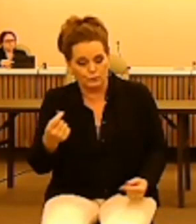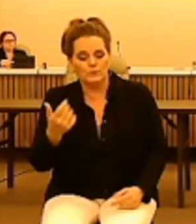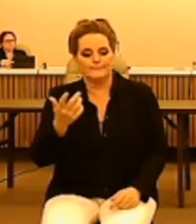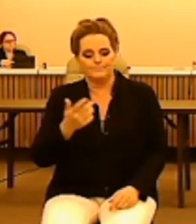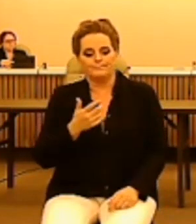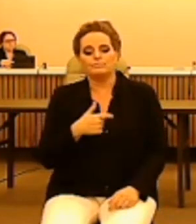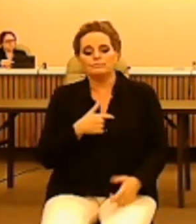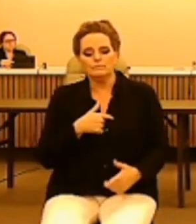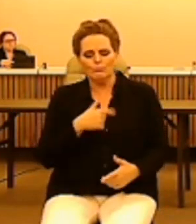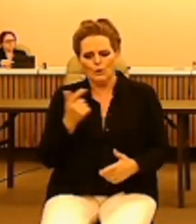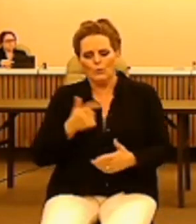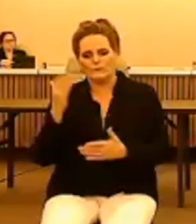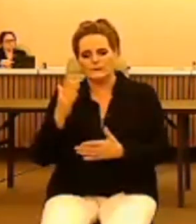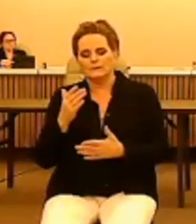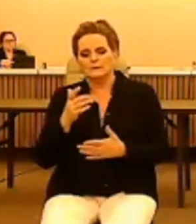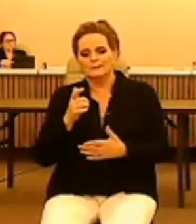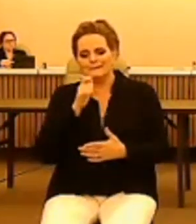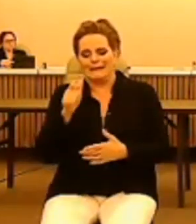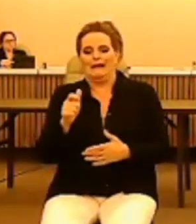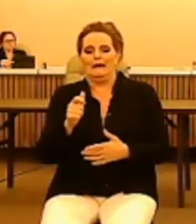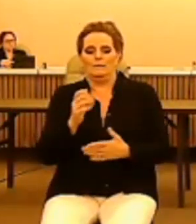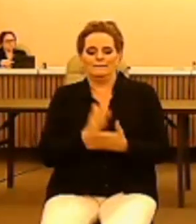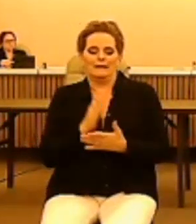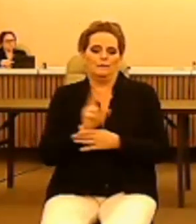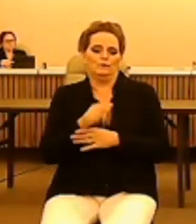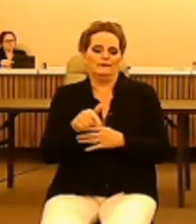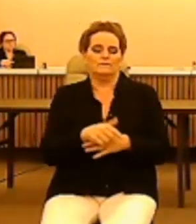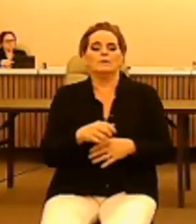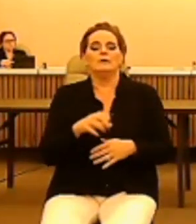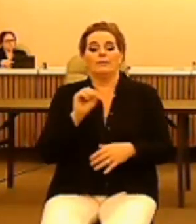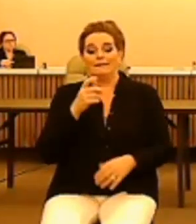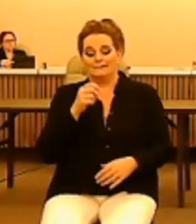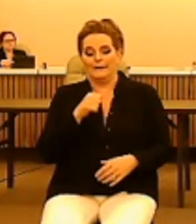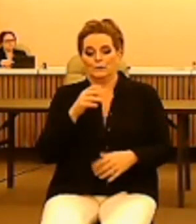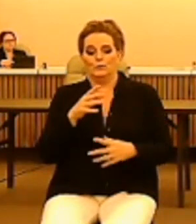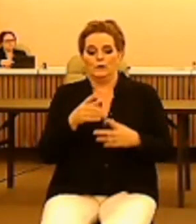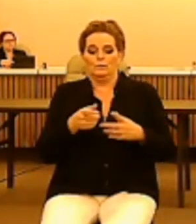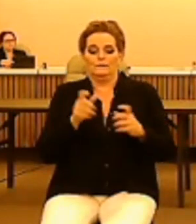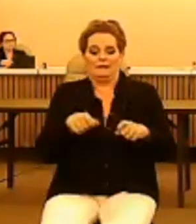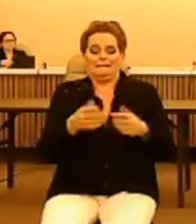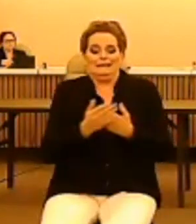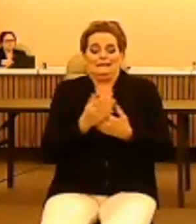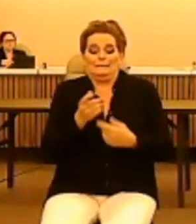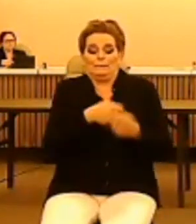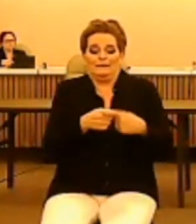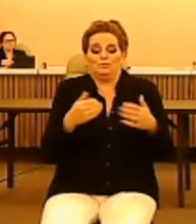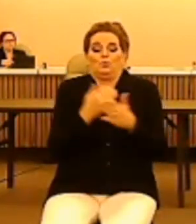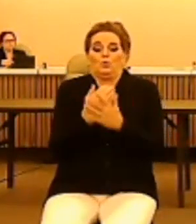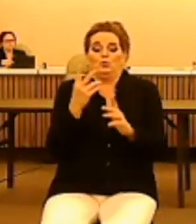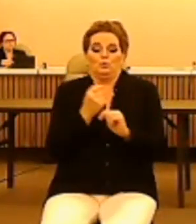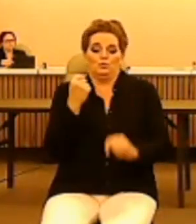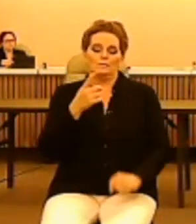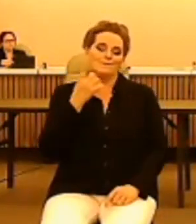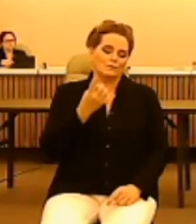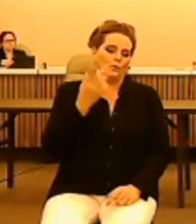of life this truck, the slide-in salter will actually slide into the new truck. So that's one of the things we've been doing